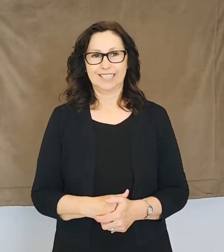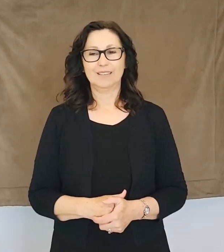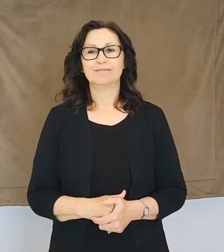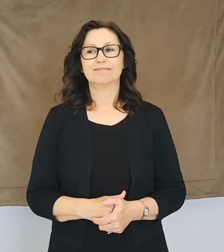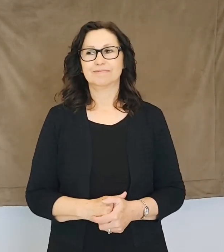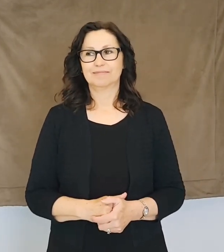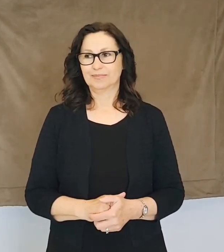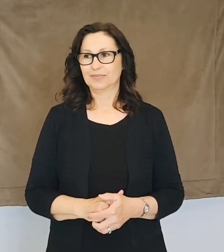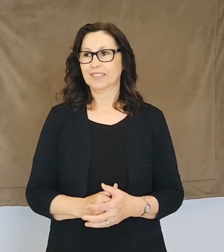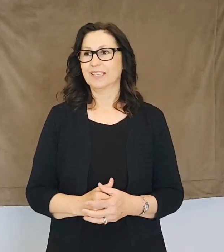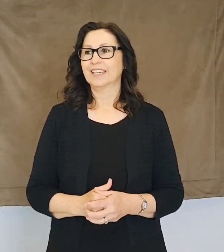Yeah.